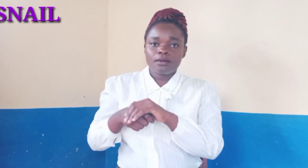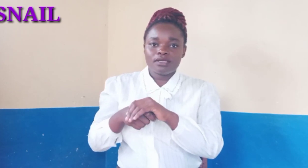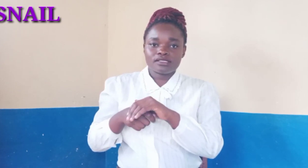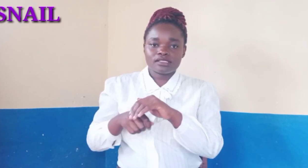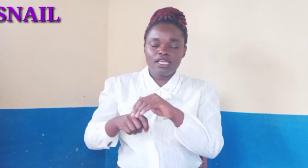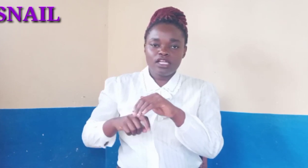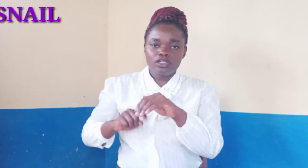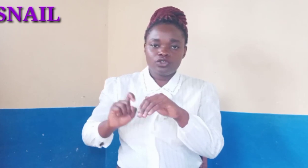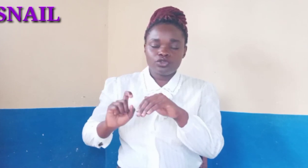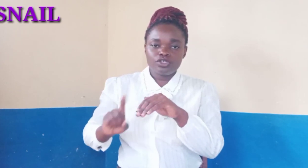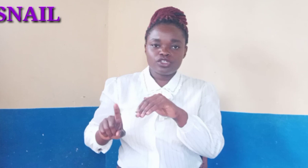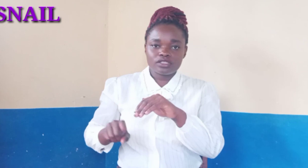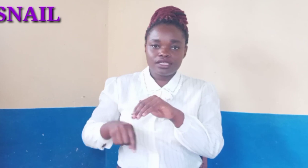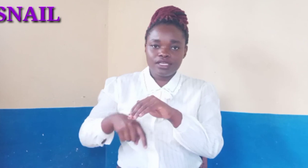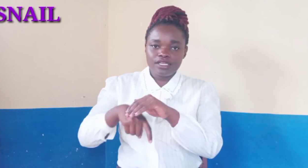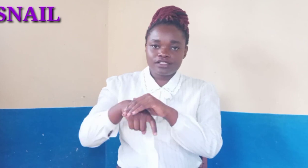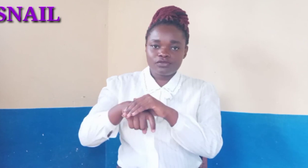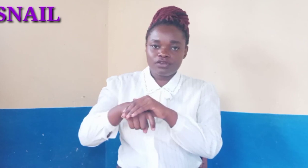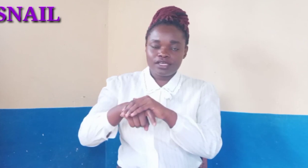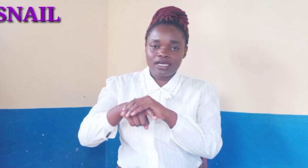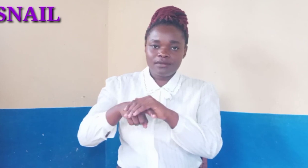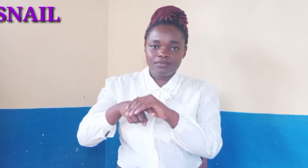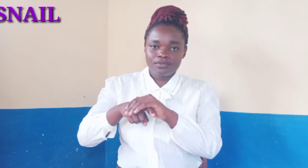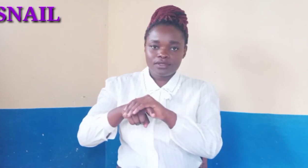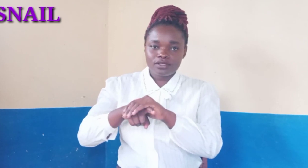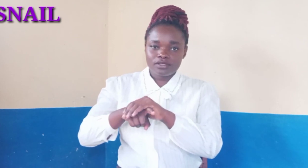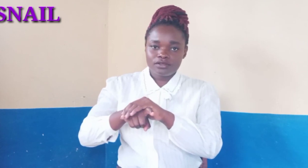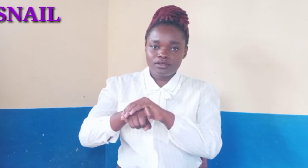But snail, you do it to the index finger.